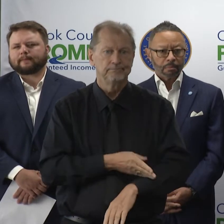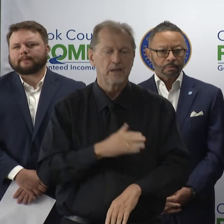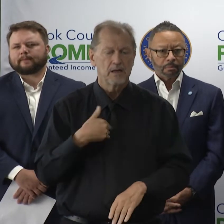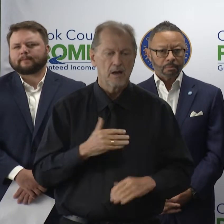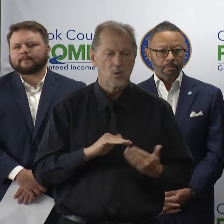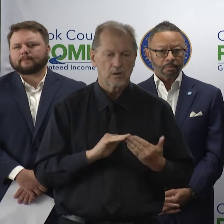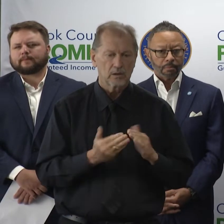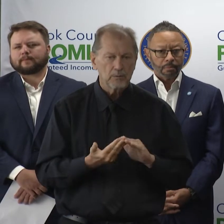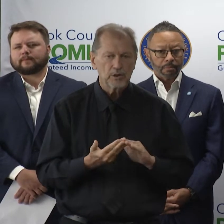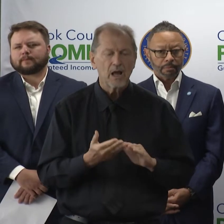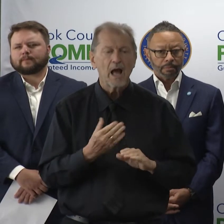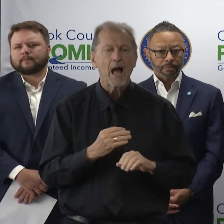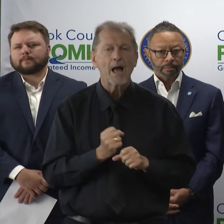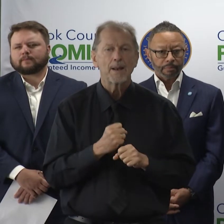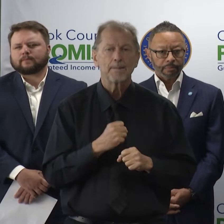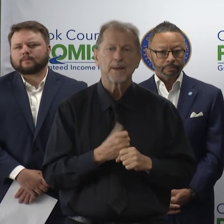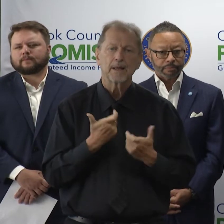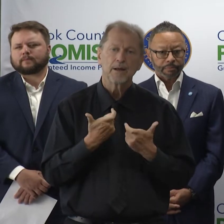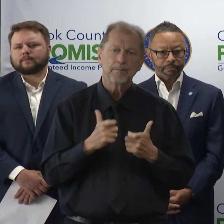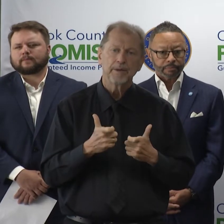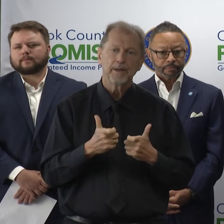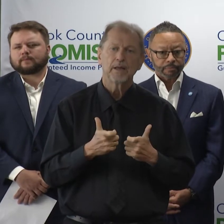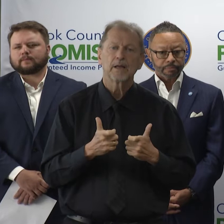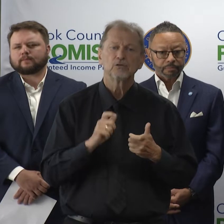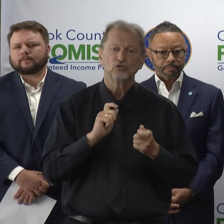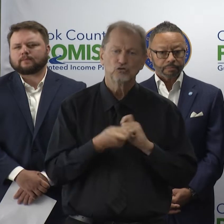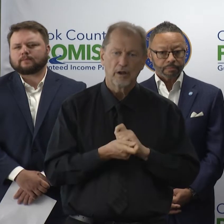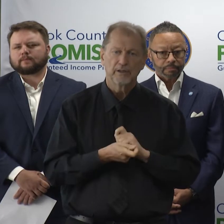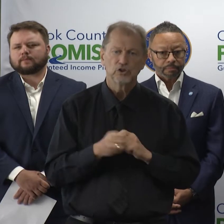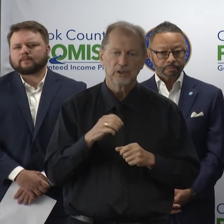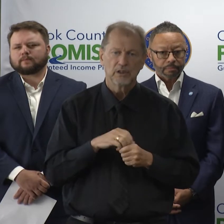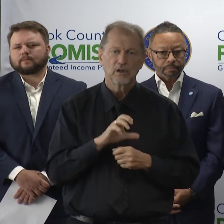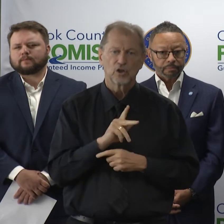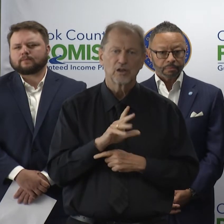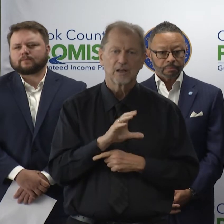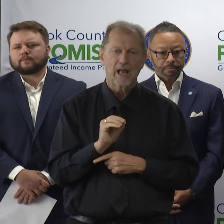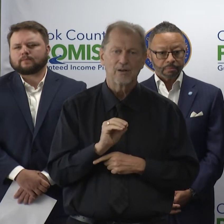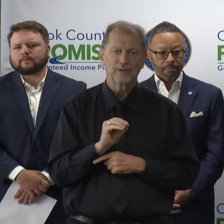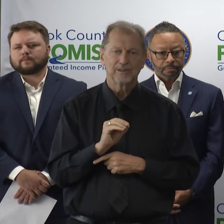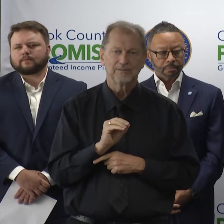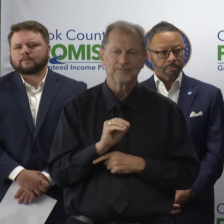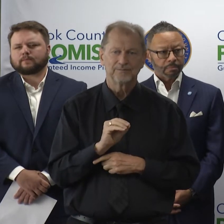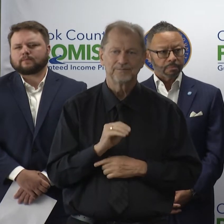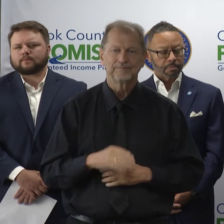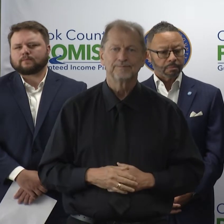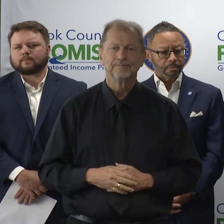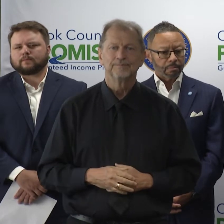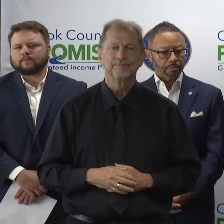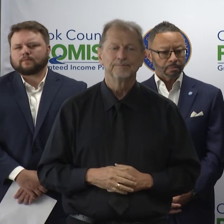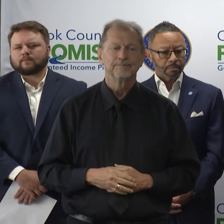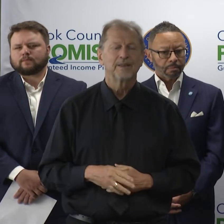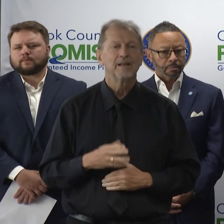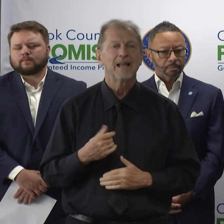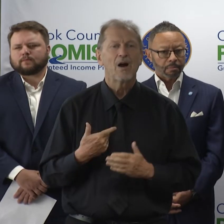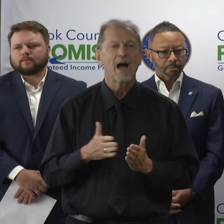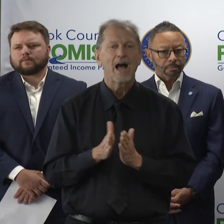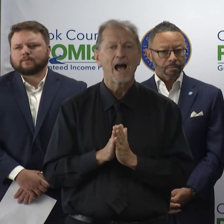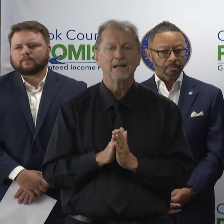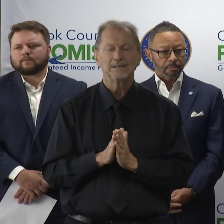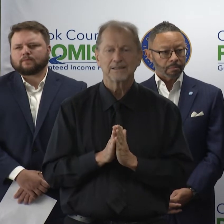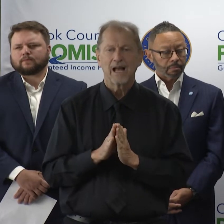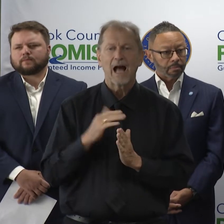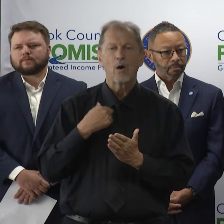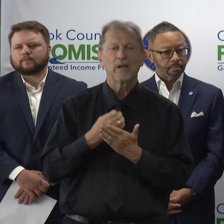communities and create lasting change here in Cook County. And now I'd like to ask our Bureau Chief for